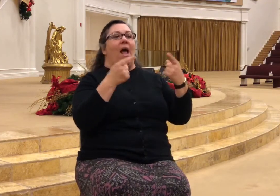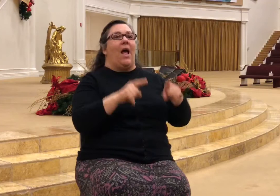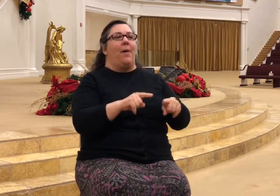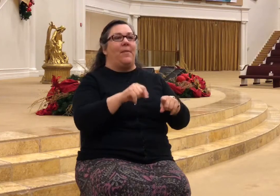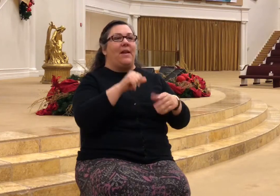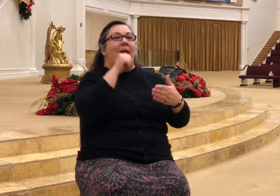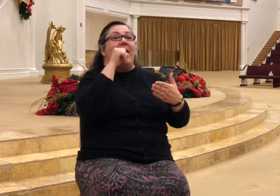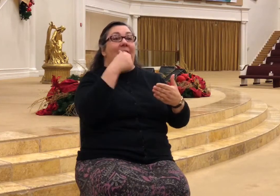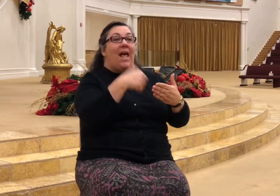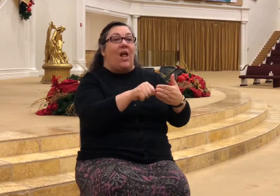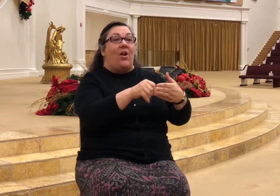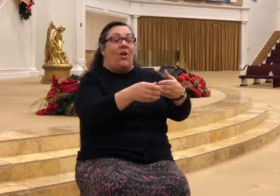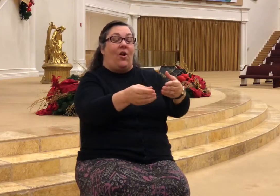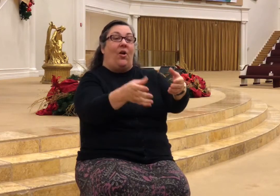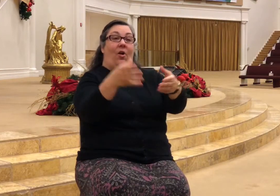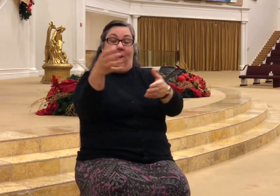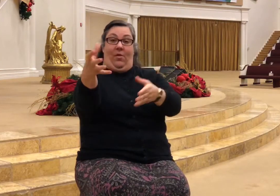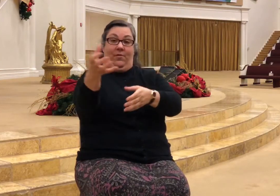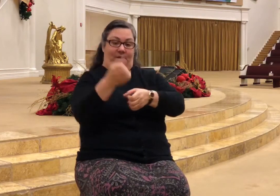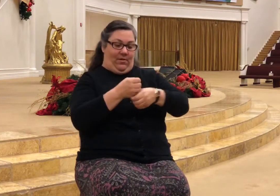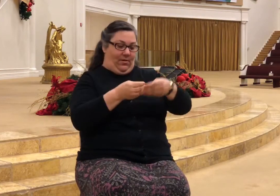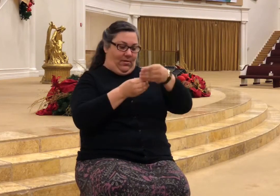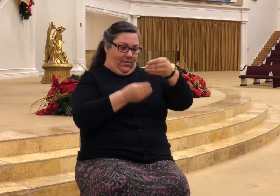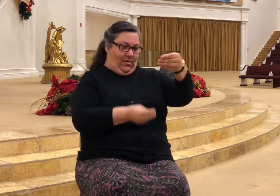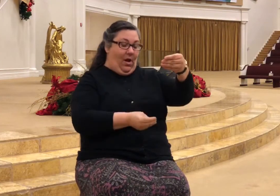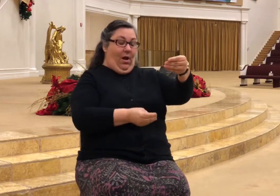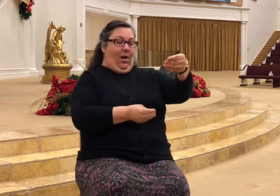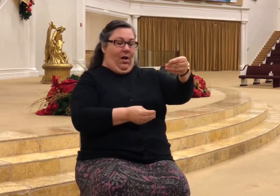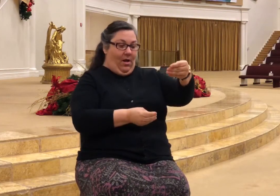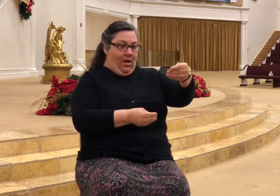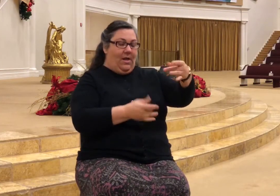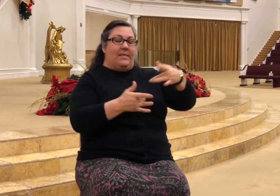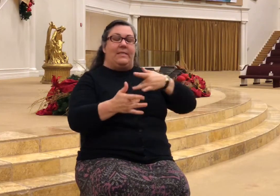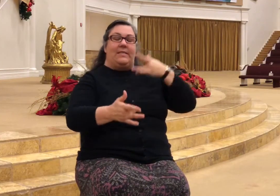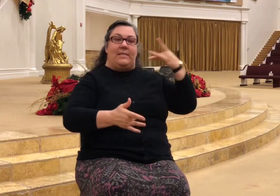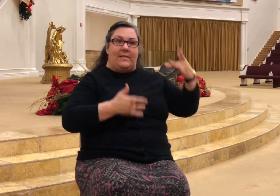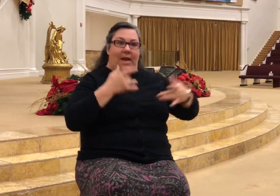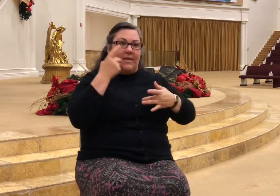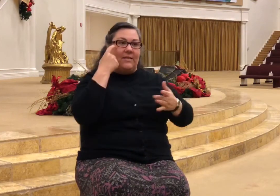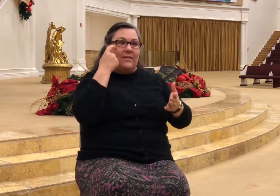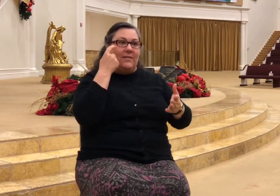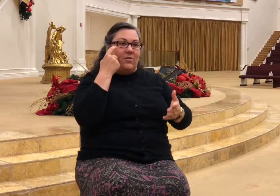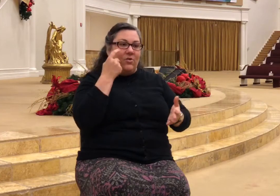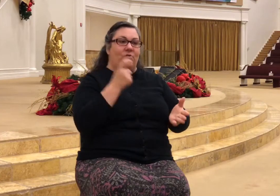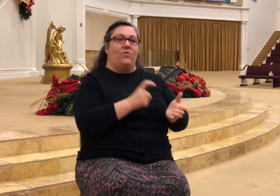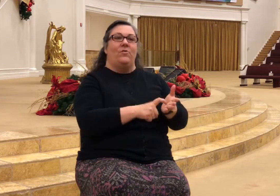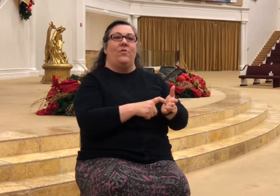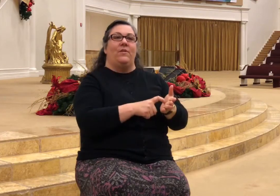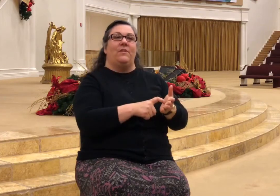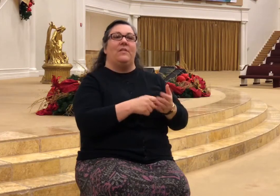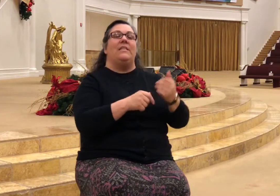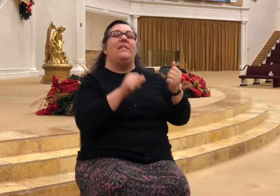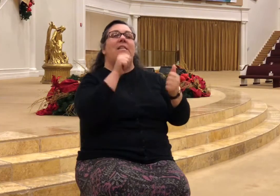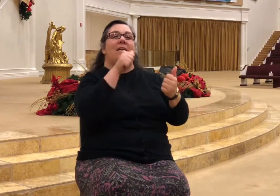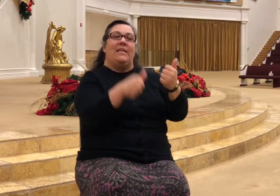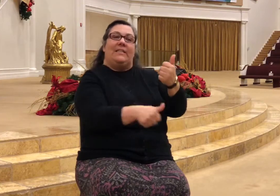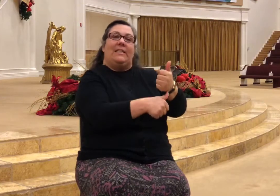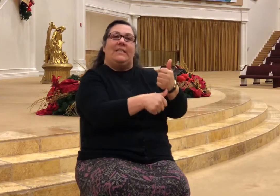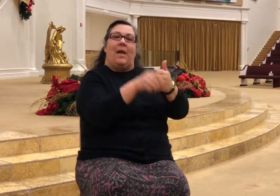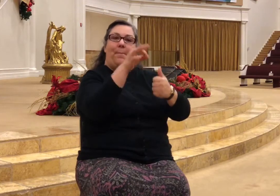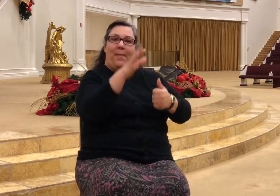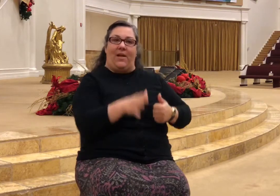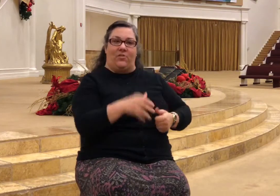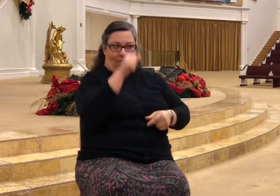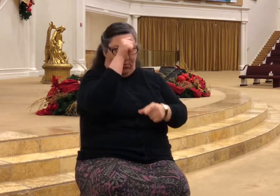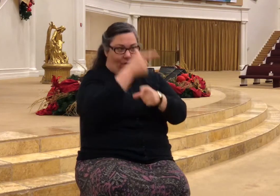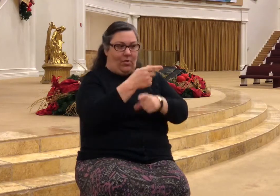Brother Schreckeis. It was so thrilling to see that the assistant pastor that Brother Jose, that has been working with Brother